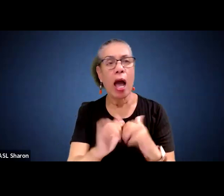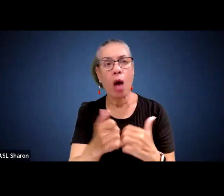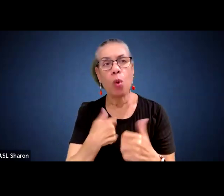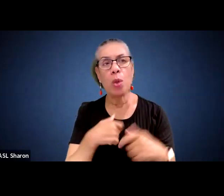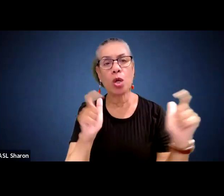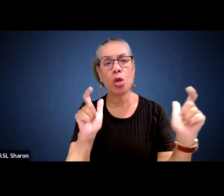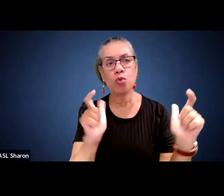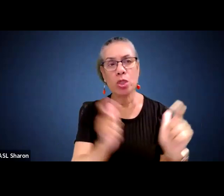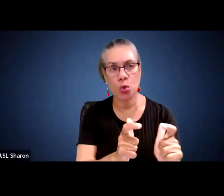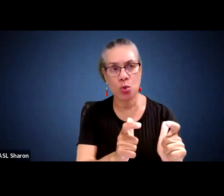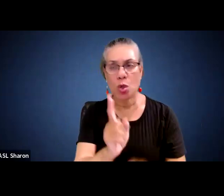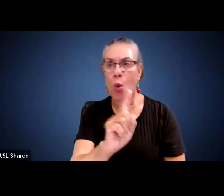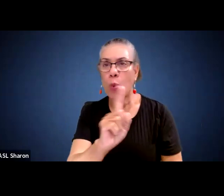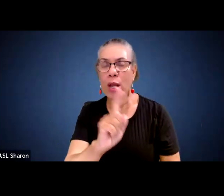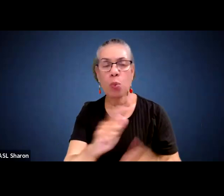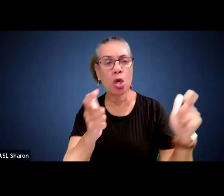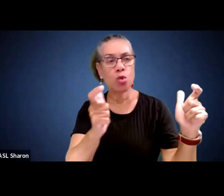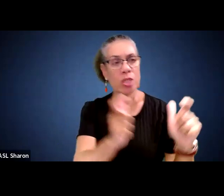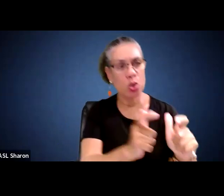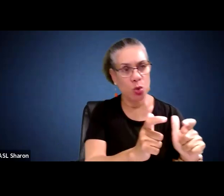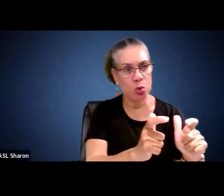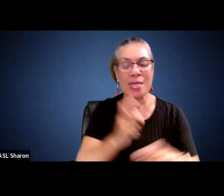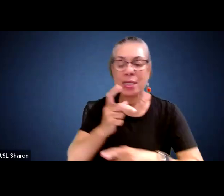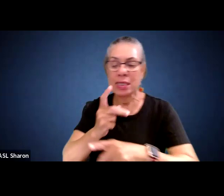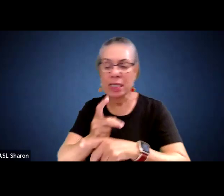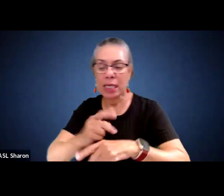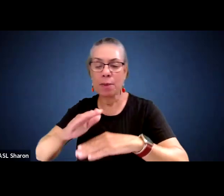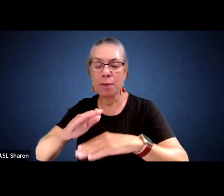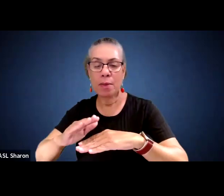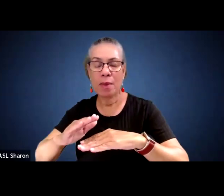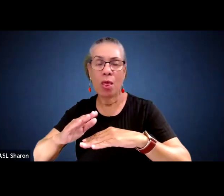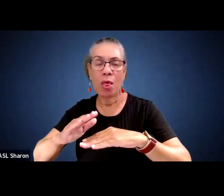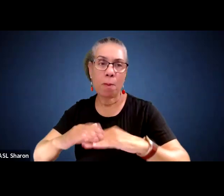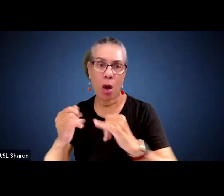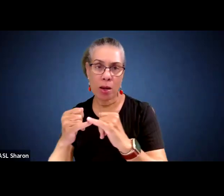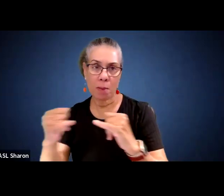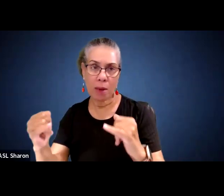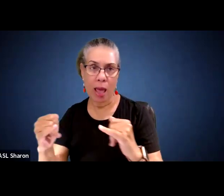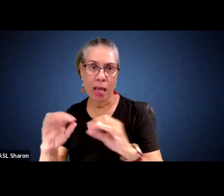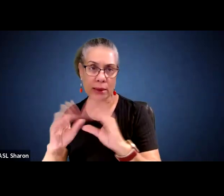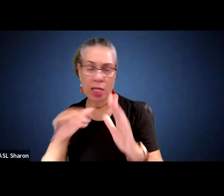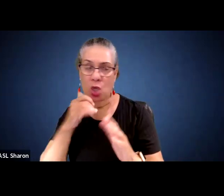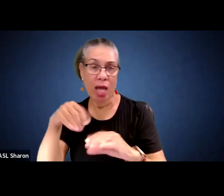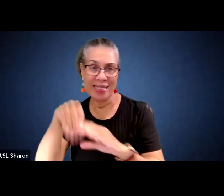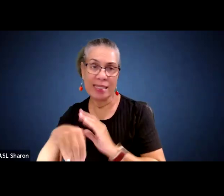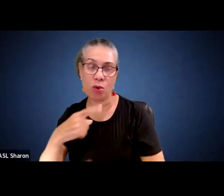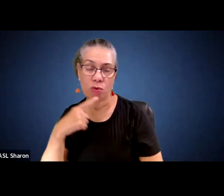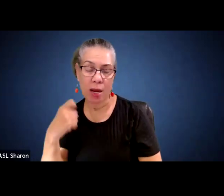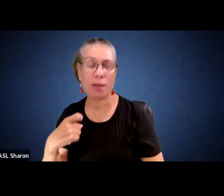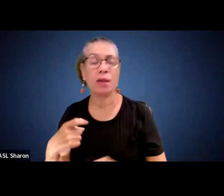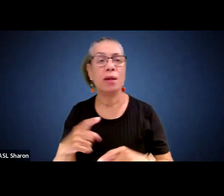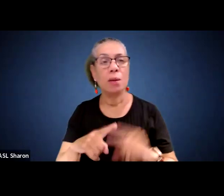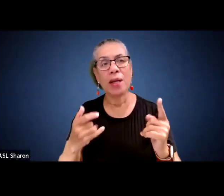in order to keep the sort of bottom line aligned. Mhm. So just as we're going into it, that's where I'm coming from going into a